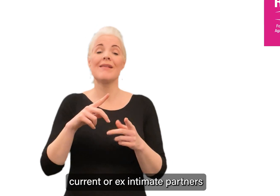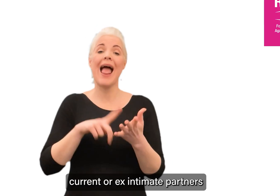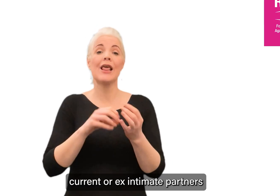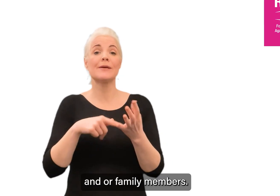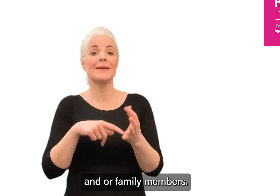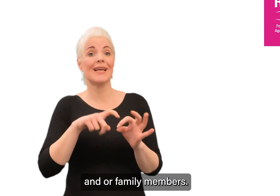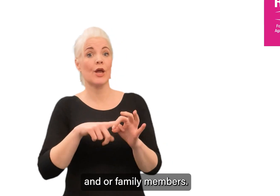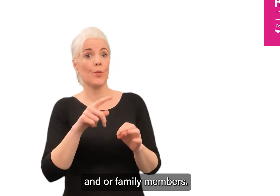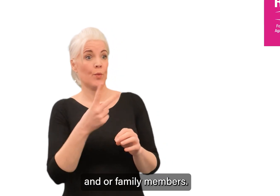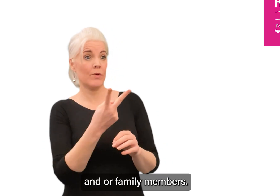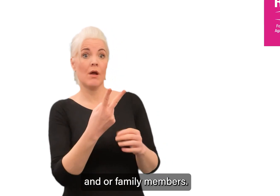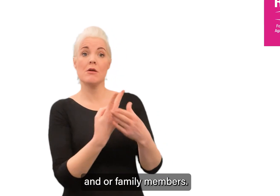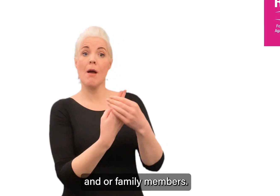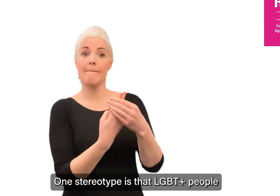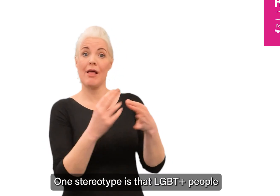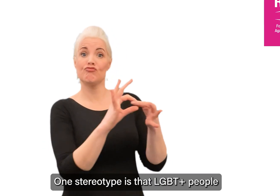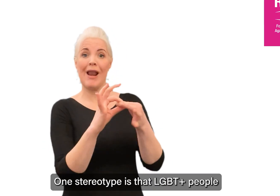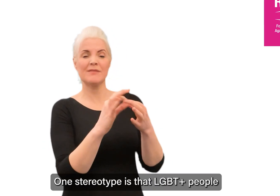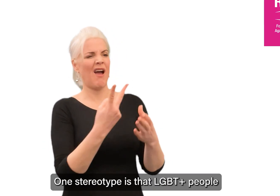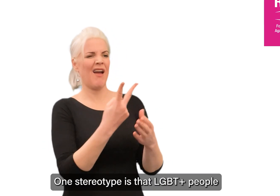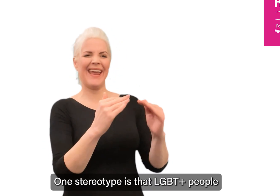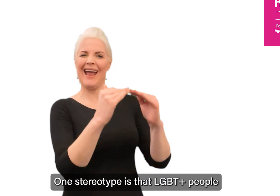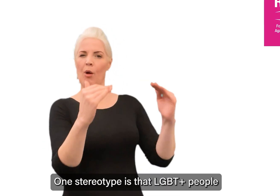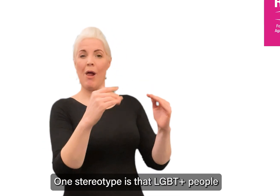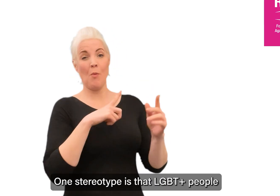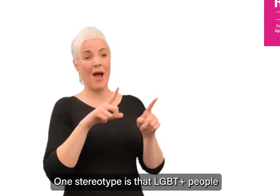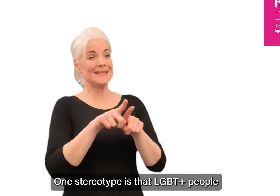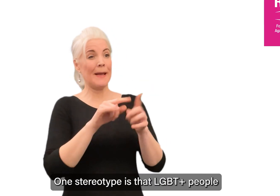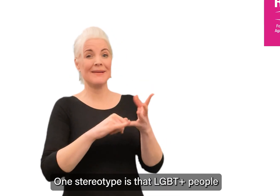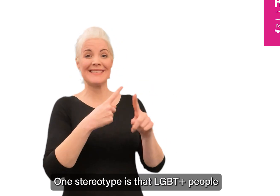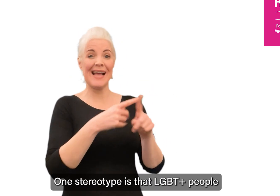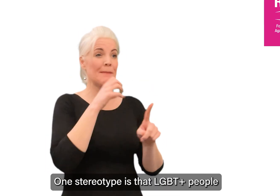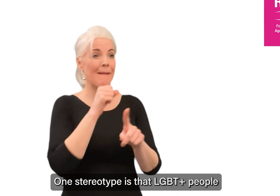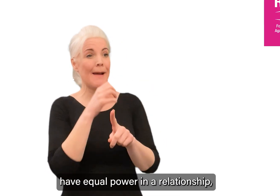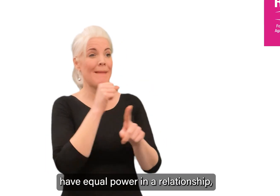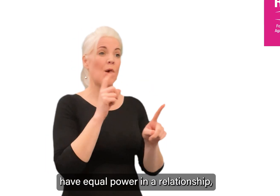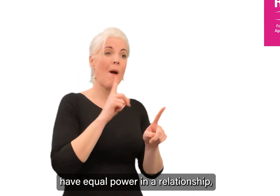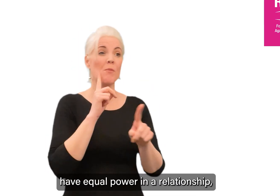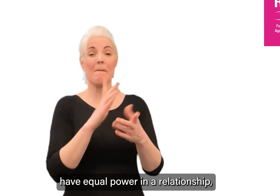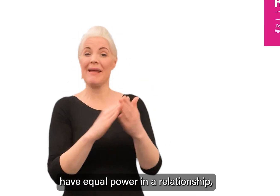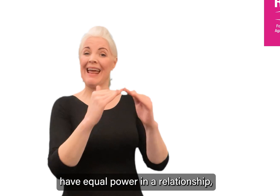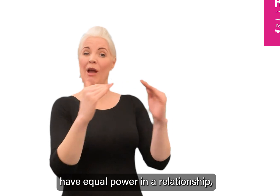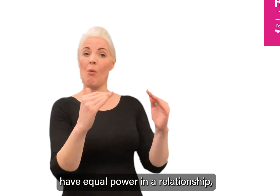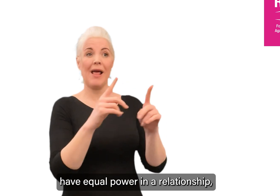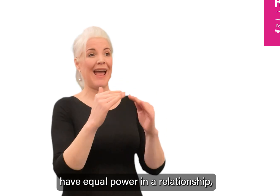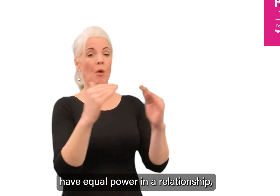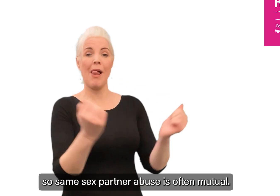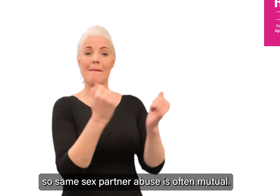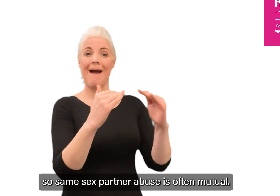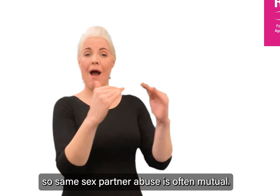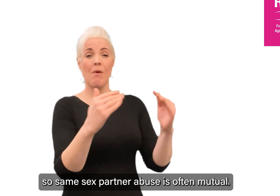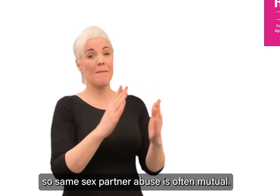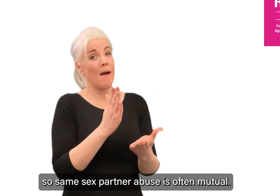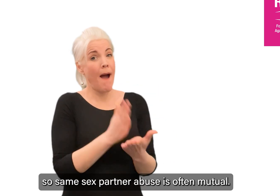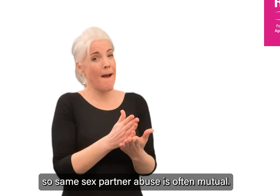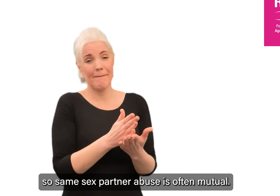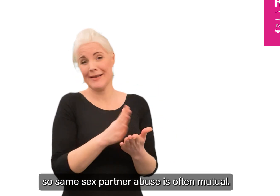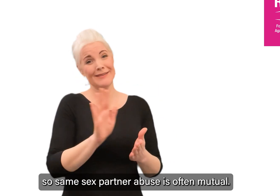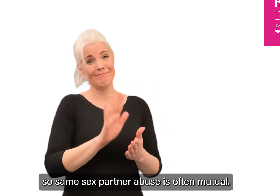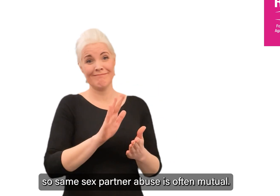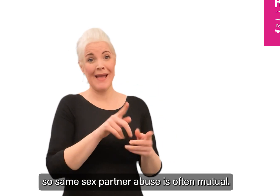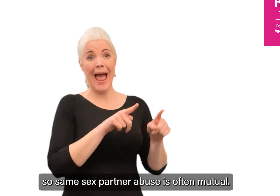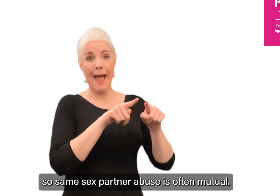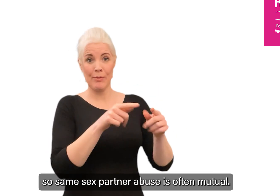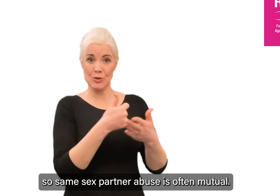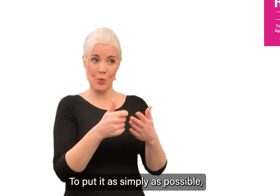ex-intimate partners and or family members. One stereotype is that LGBT plus people have equal power in a relationship, so same-sex partner abuse